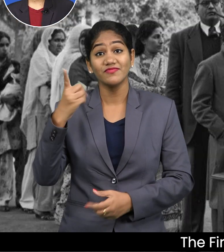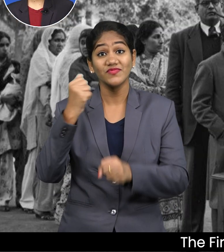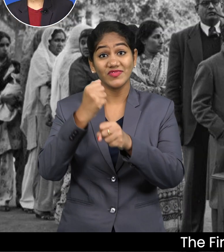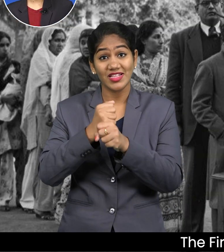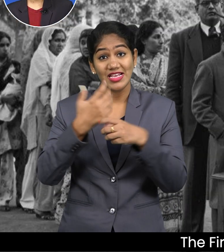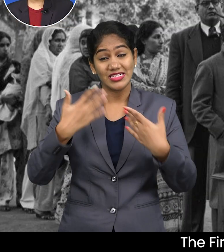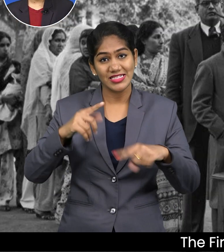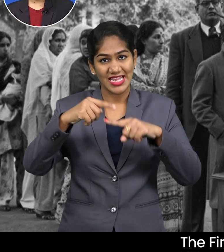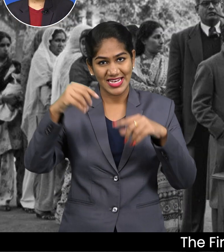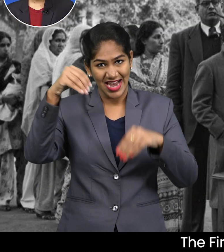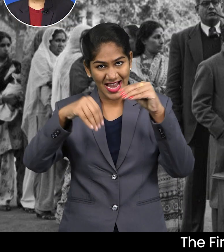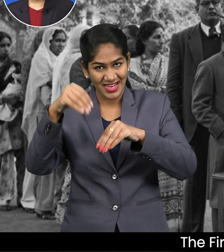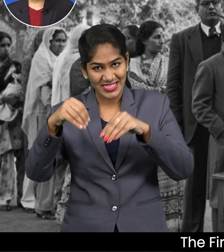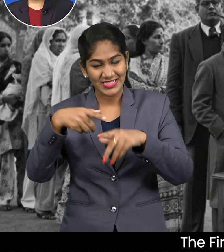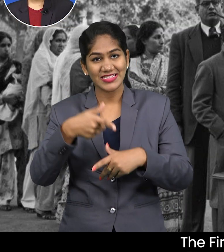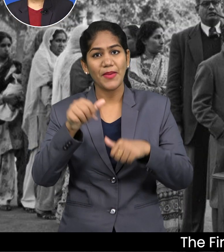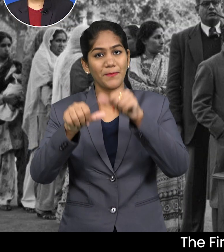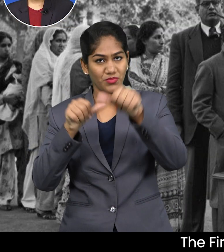The first general elections.